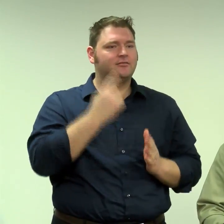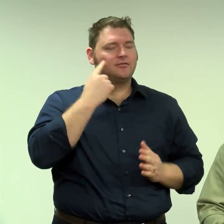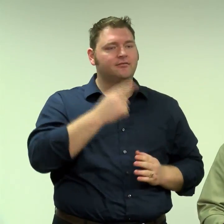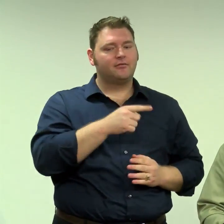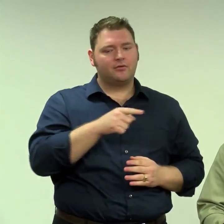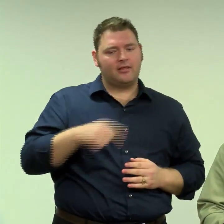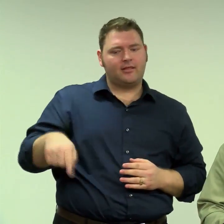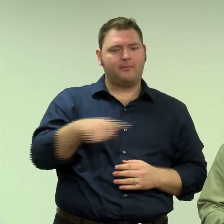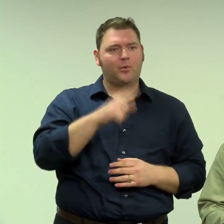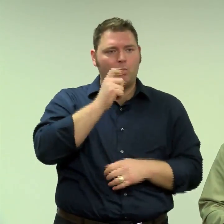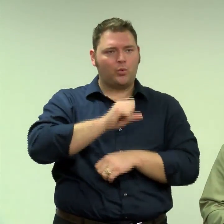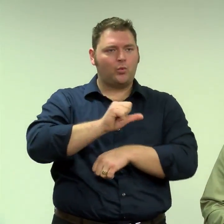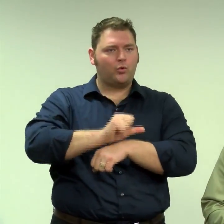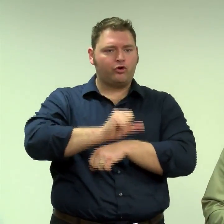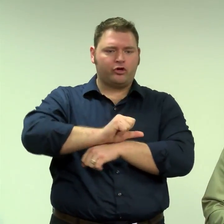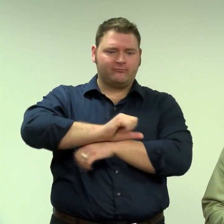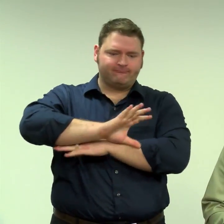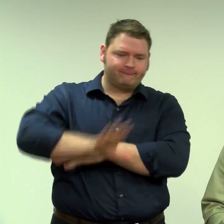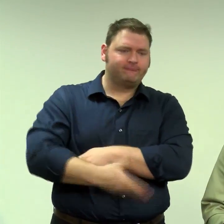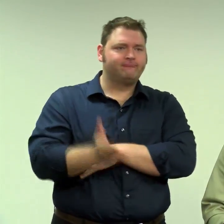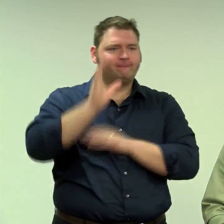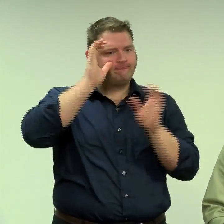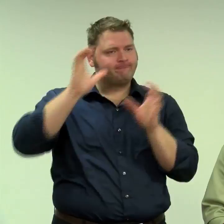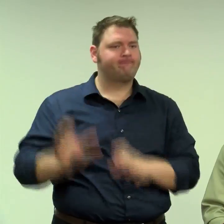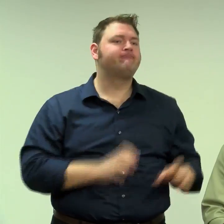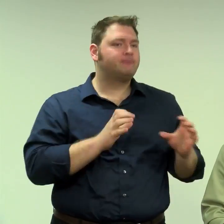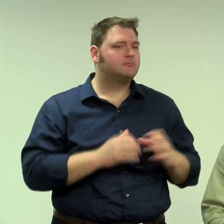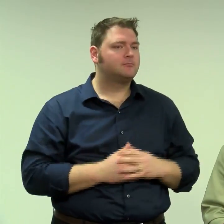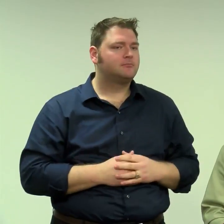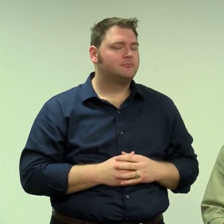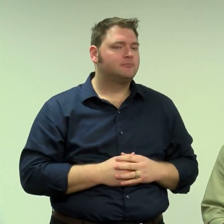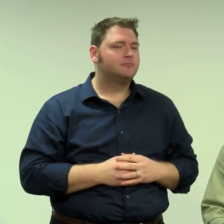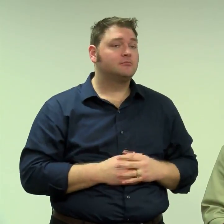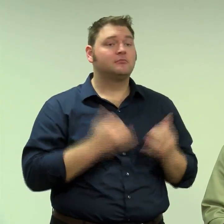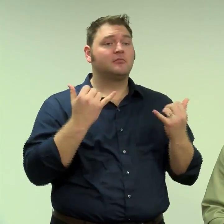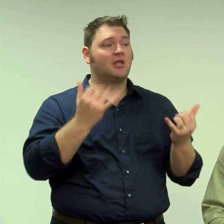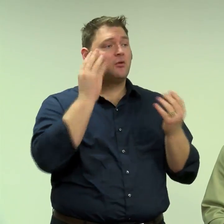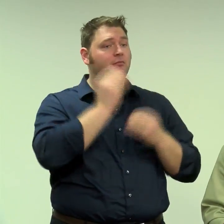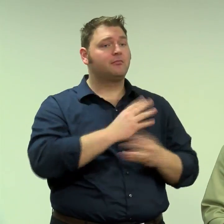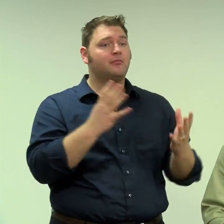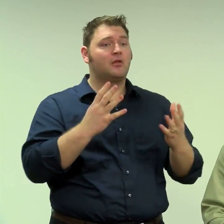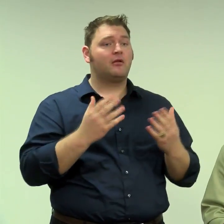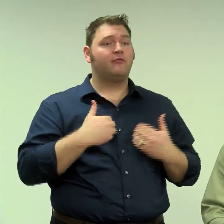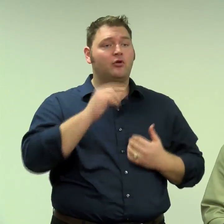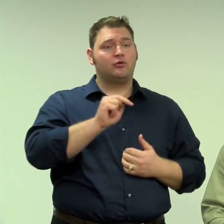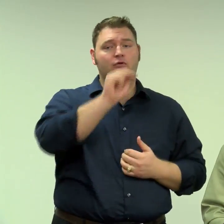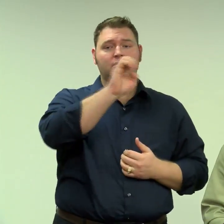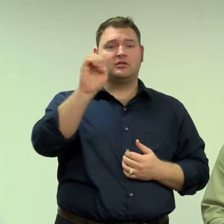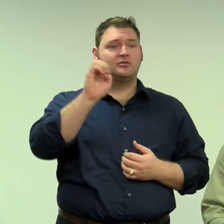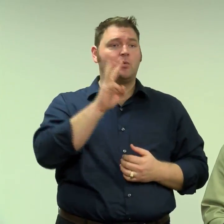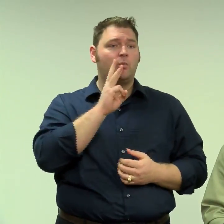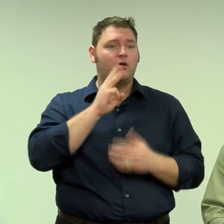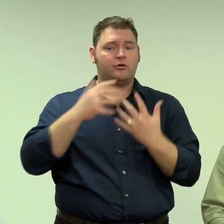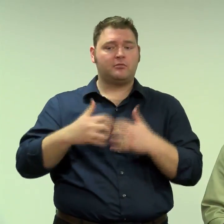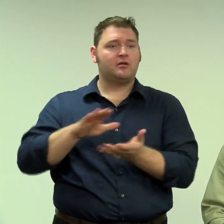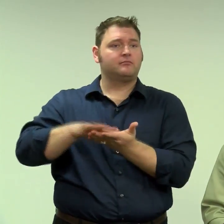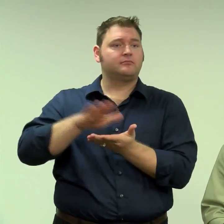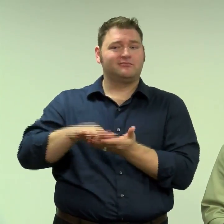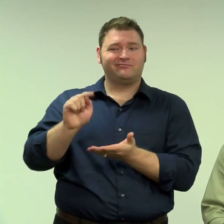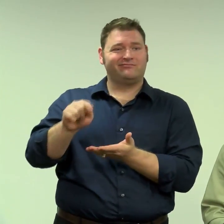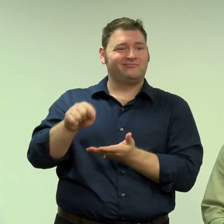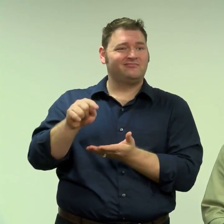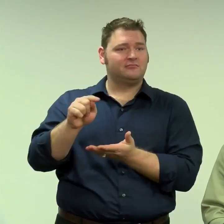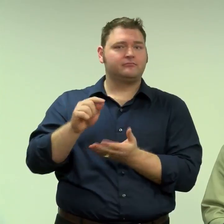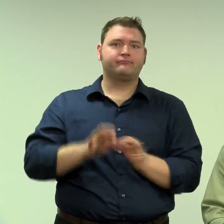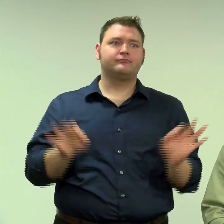working around the clock. I want to give you an update on the Northeast Water Plant, since that's very important to the city and